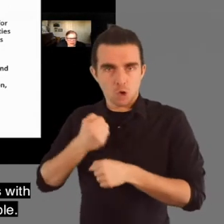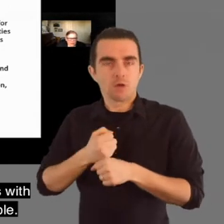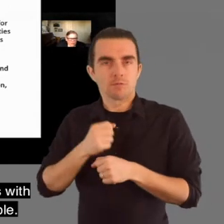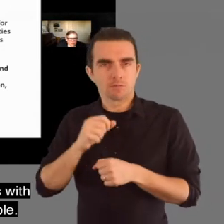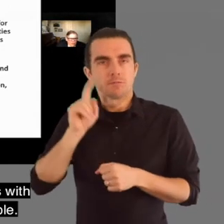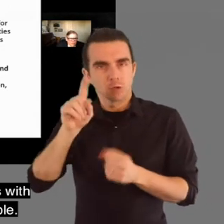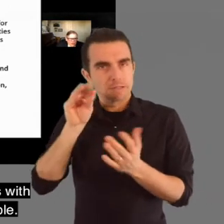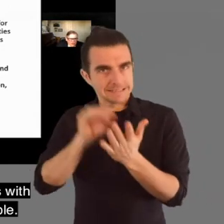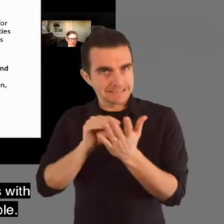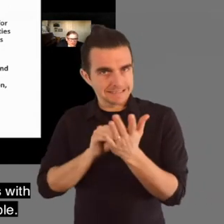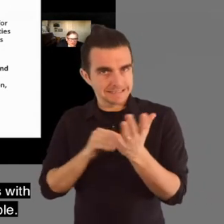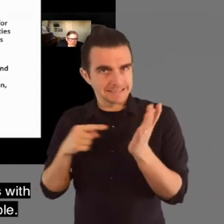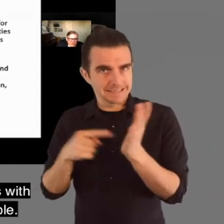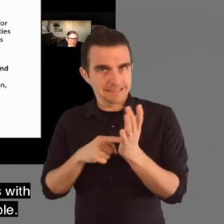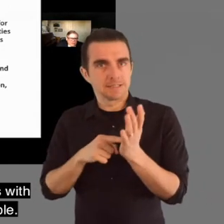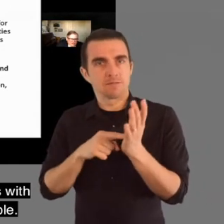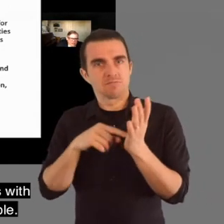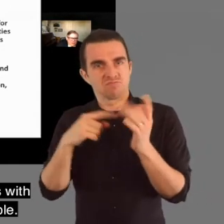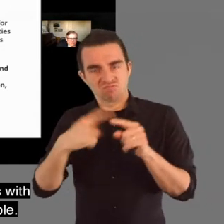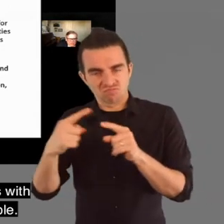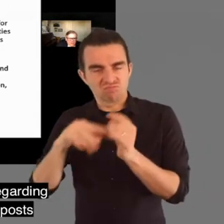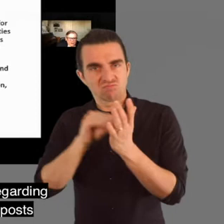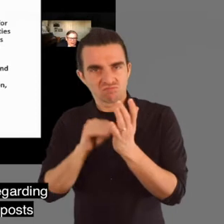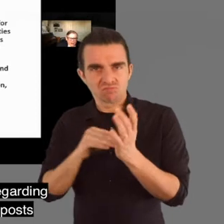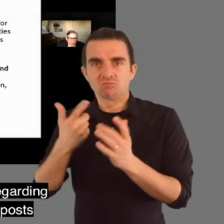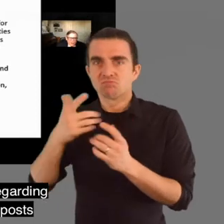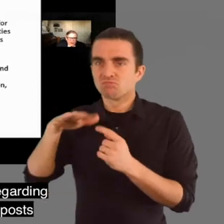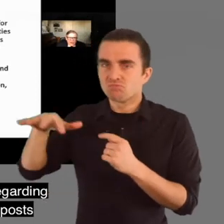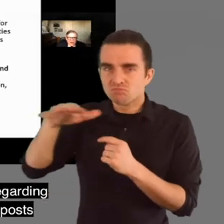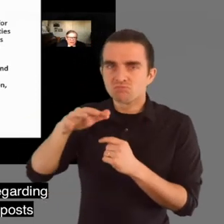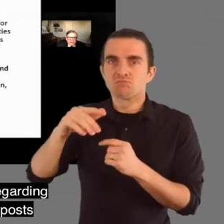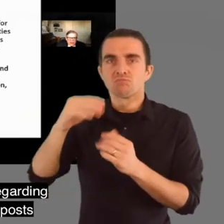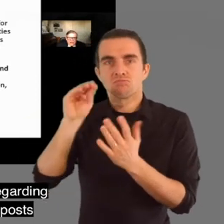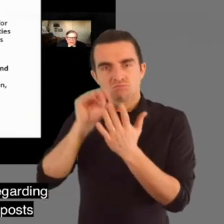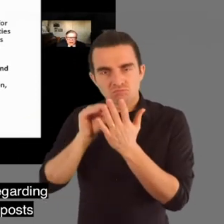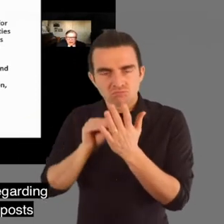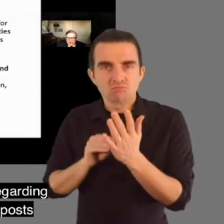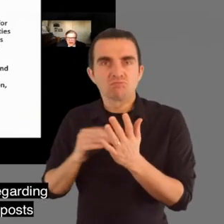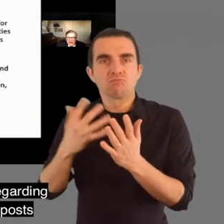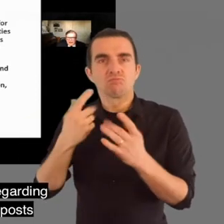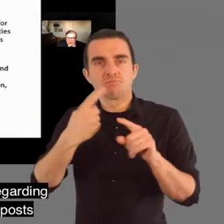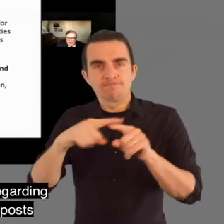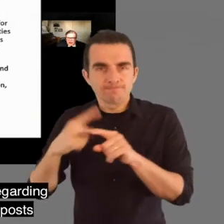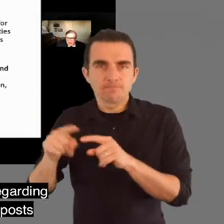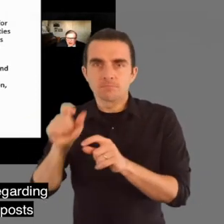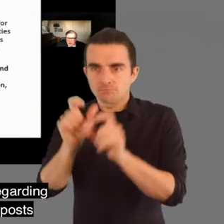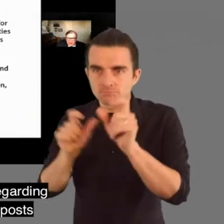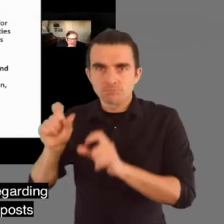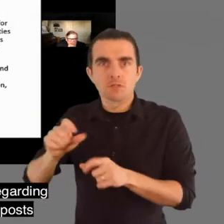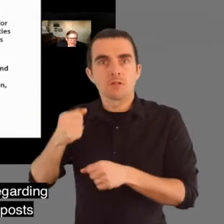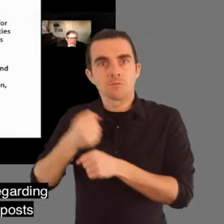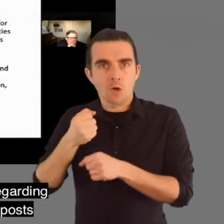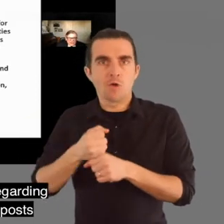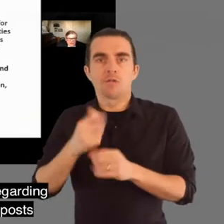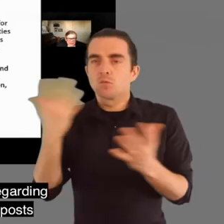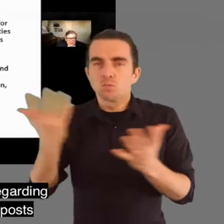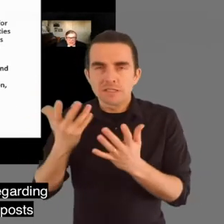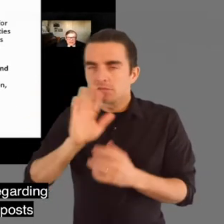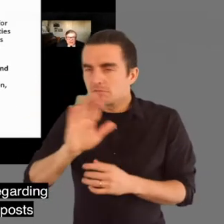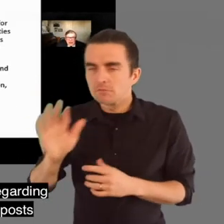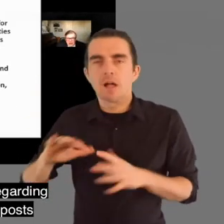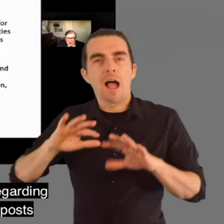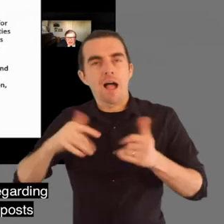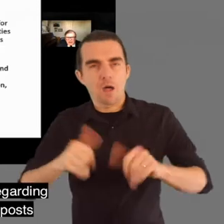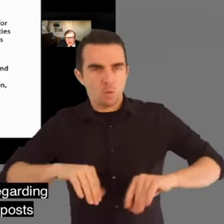policy for persons with disability or disabled people. The EOP must contain details regarding amenities and